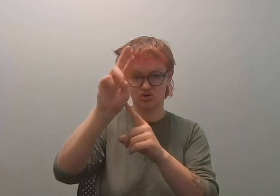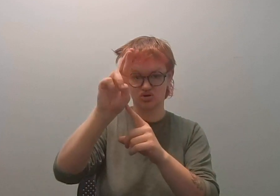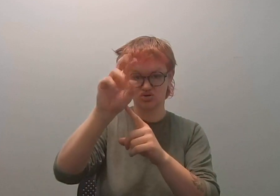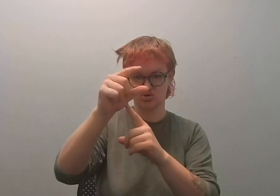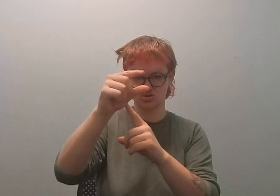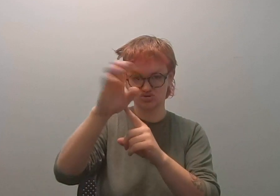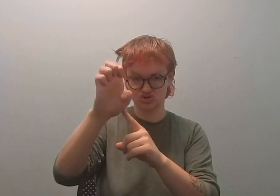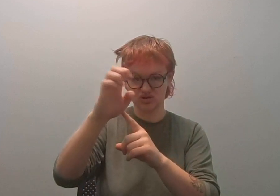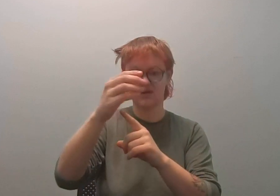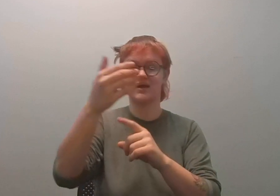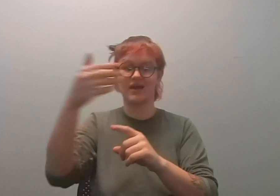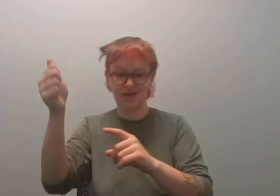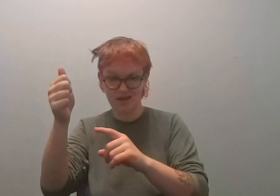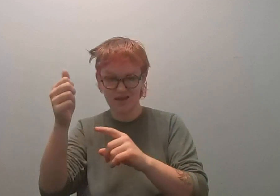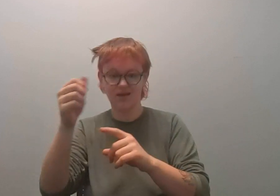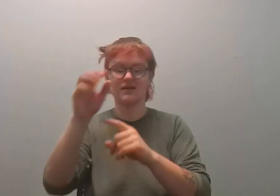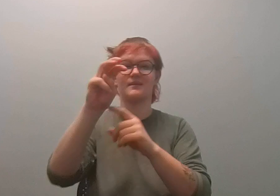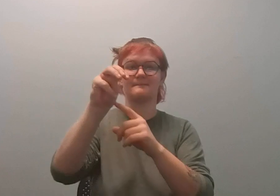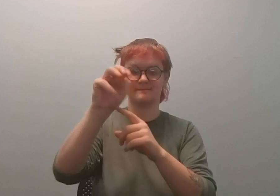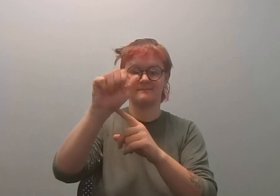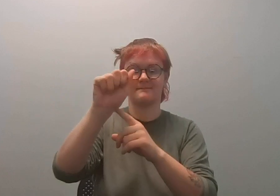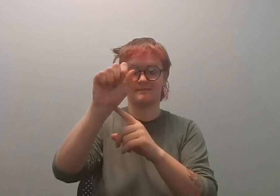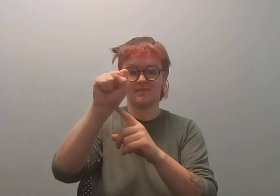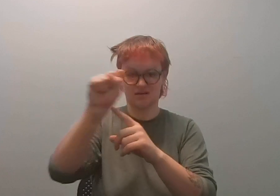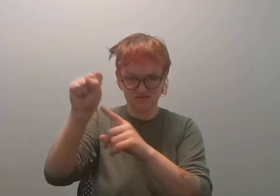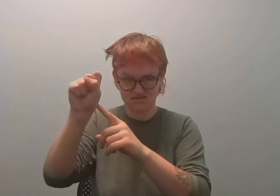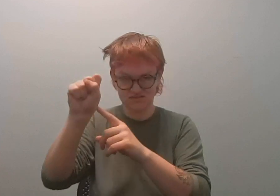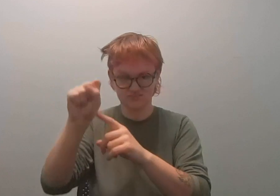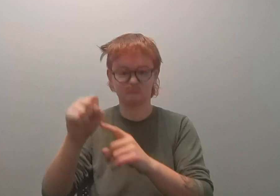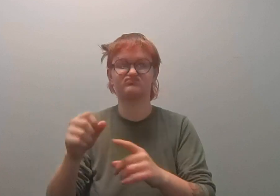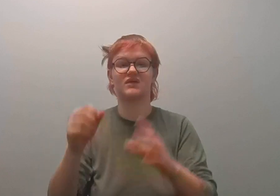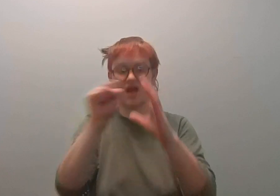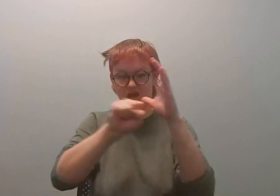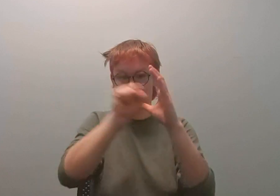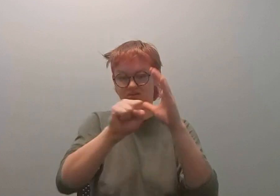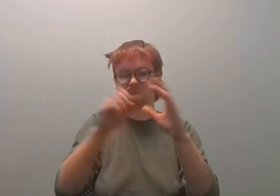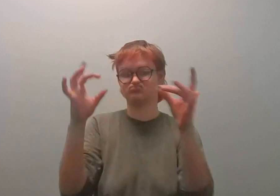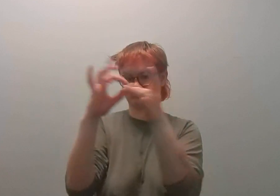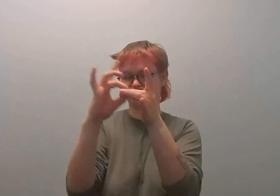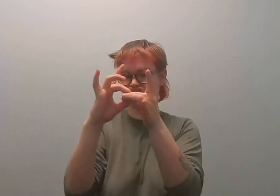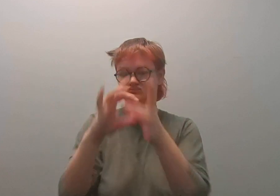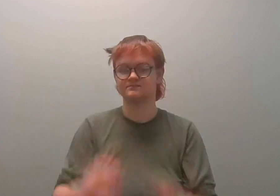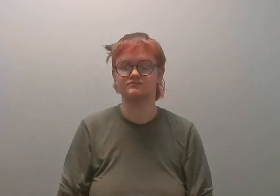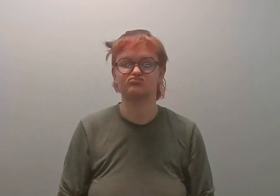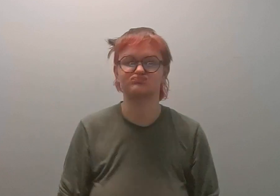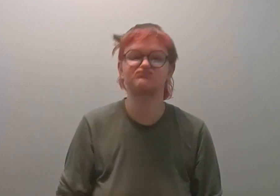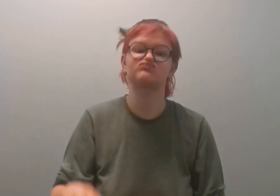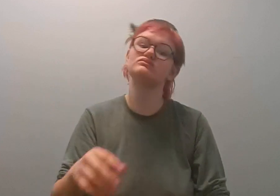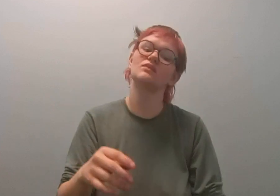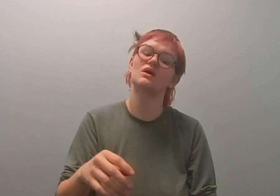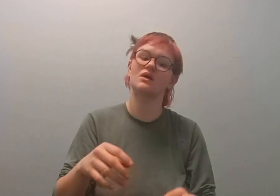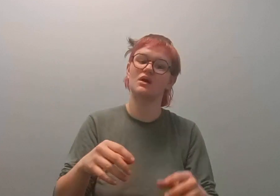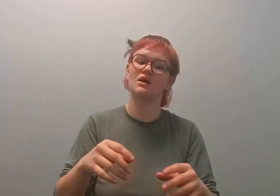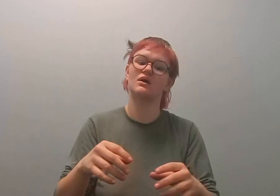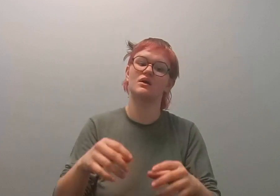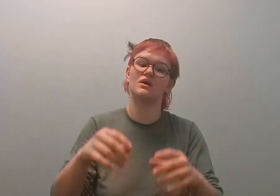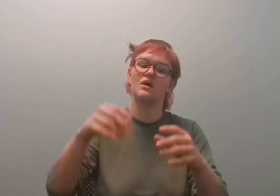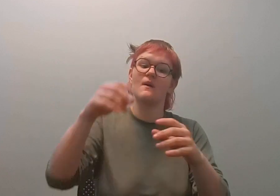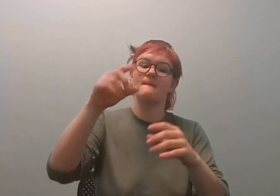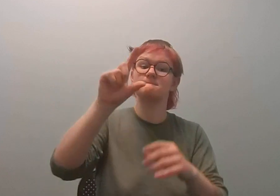cancel. Neutrons have no charge, which means they are neutral. What about mass? The unit we